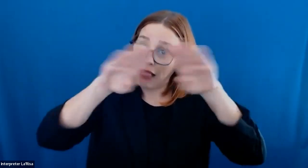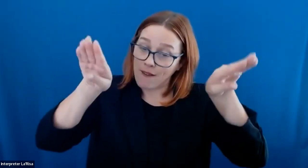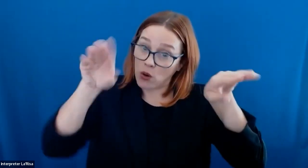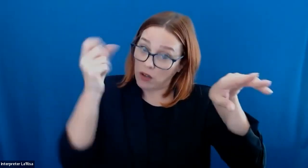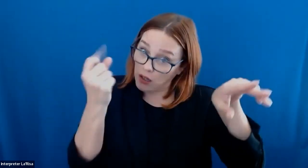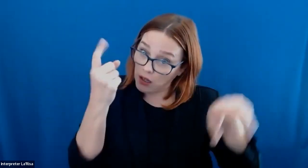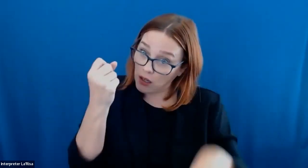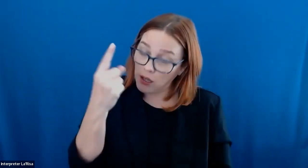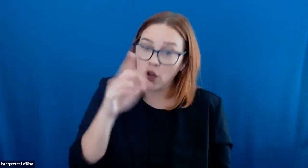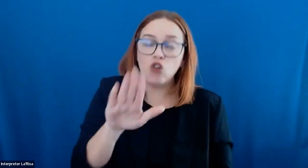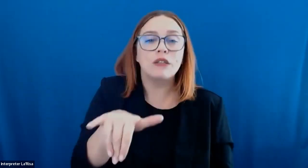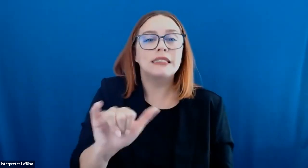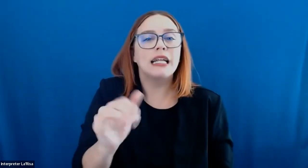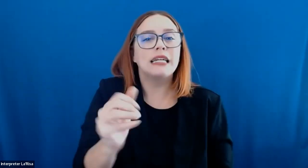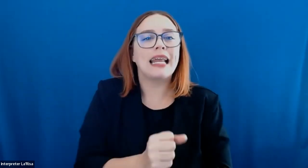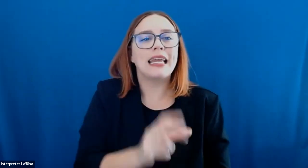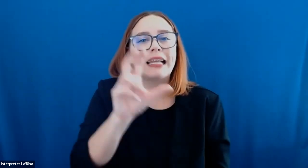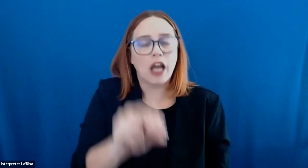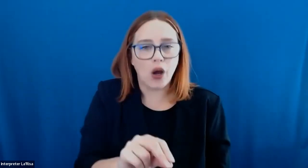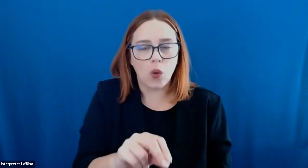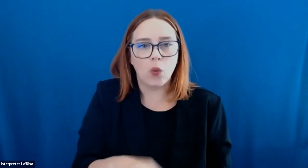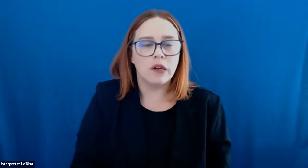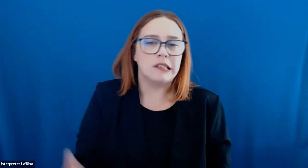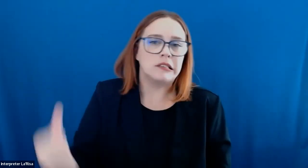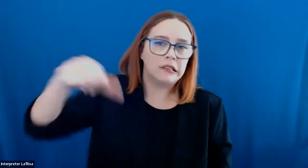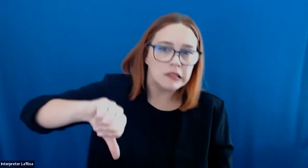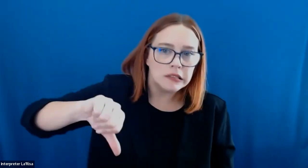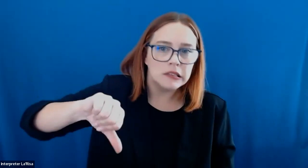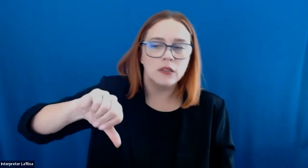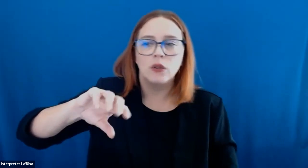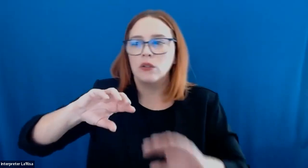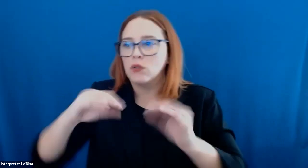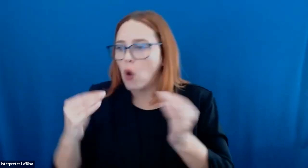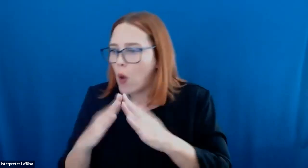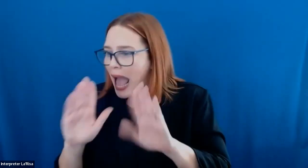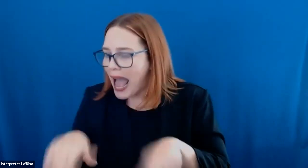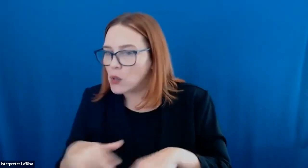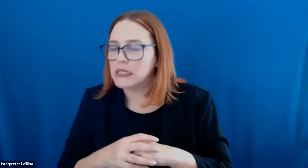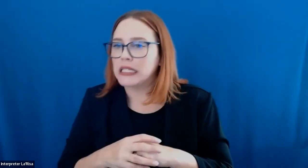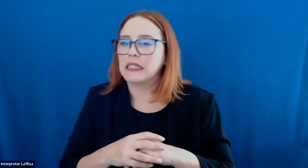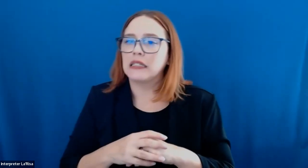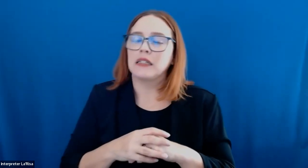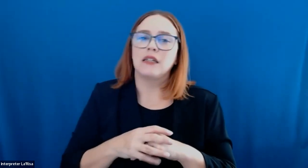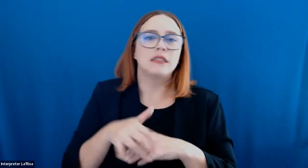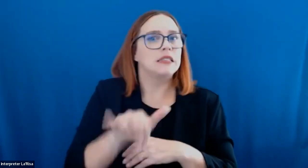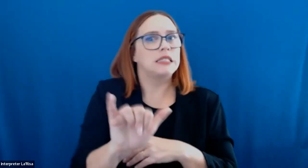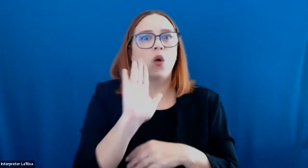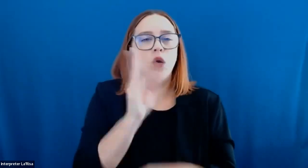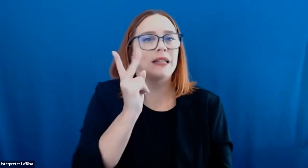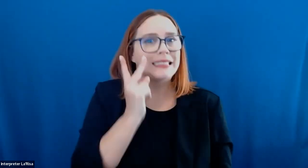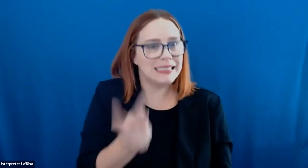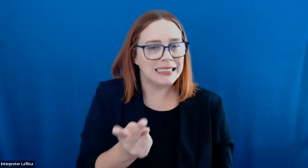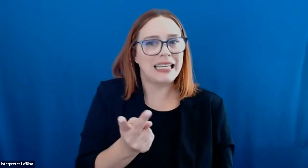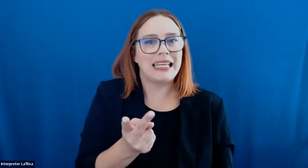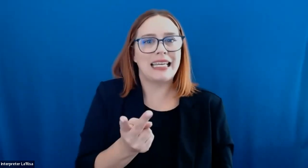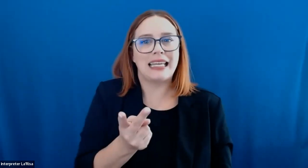getting told no. You're still going to end up without some housing. You're still going to end up in a way of